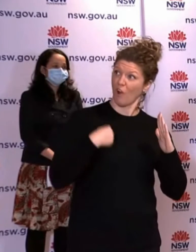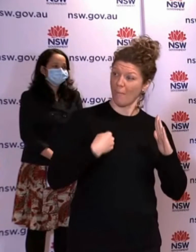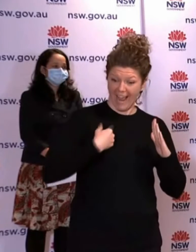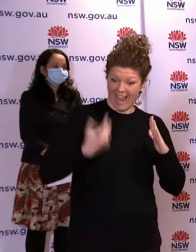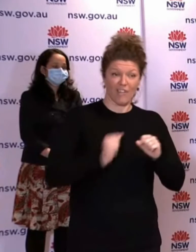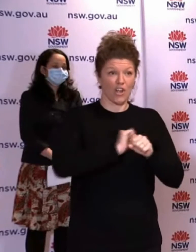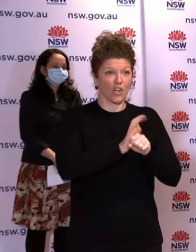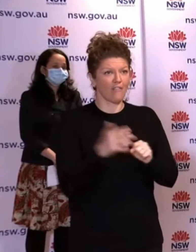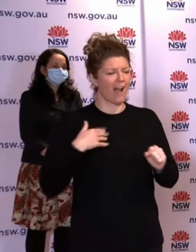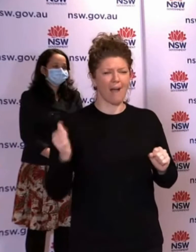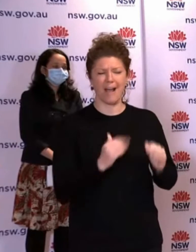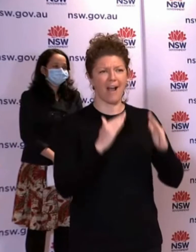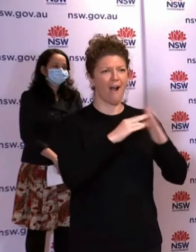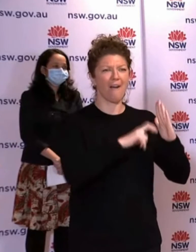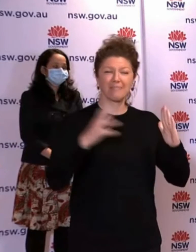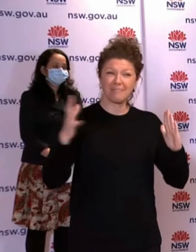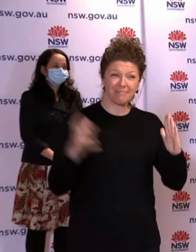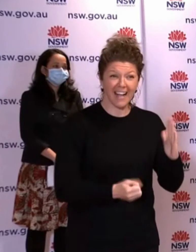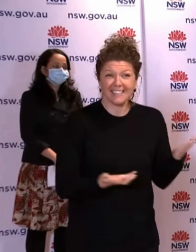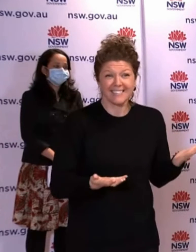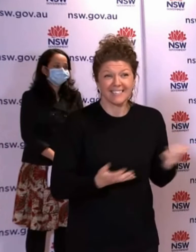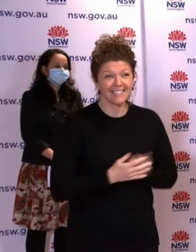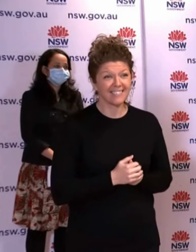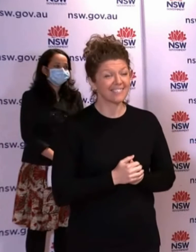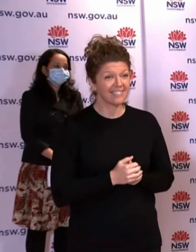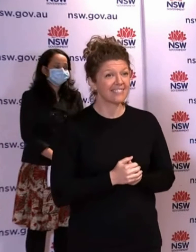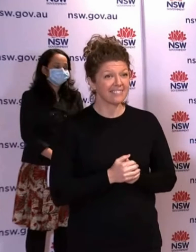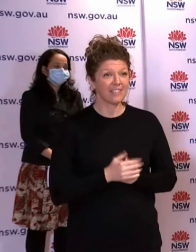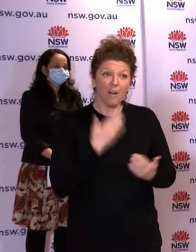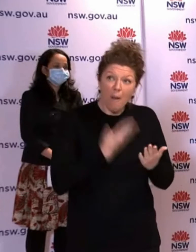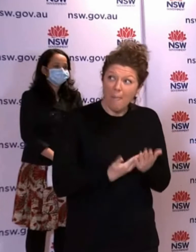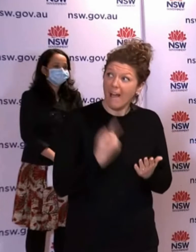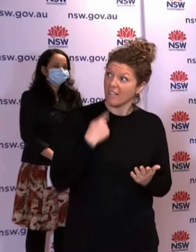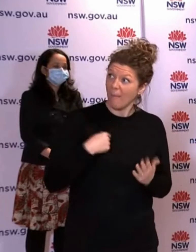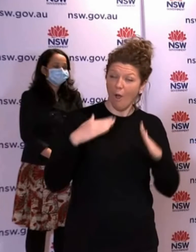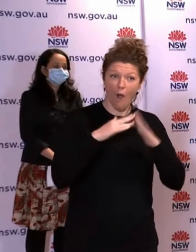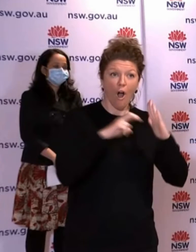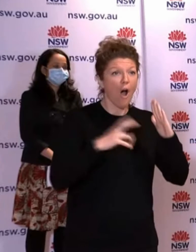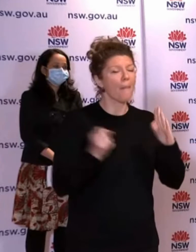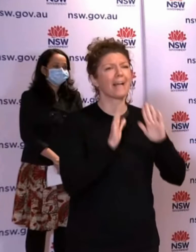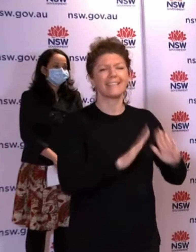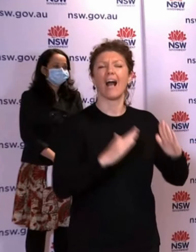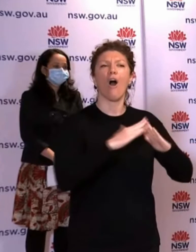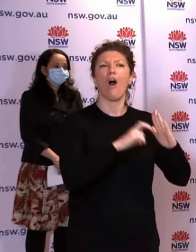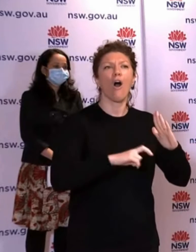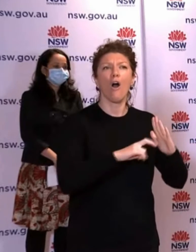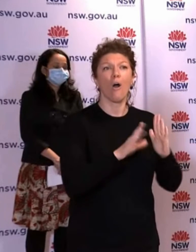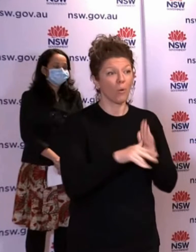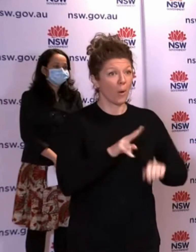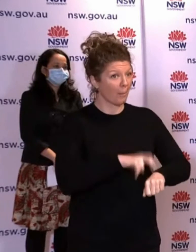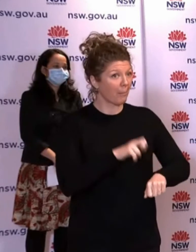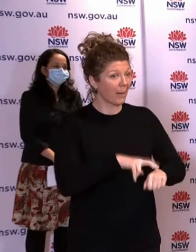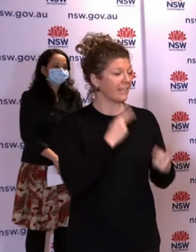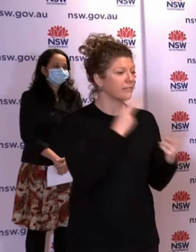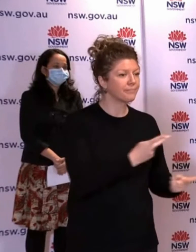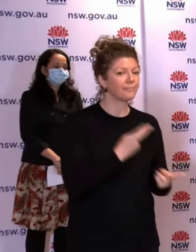directions, that you need to stay put, that you need to do what is asked of you, because the actual presence of police in